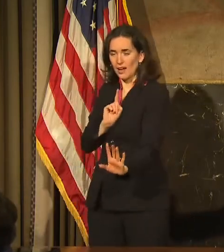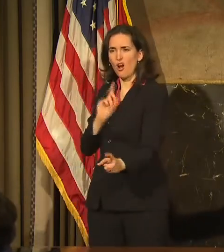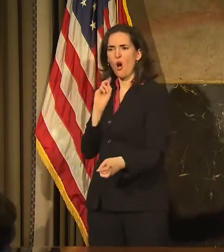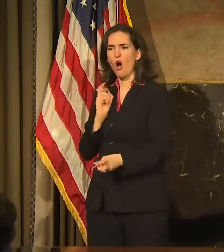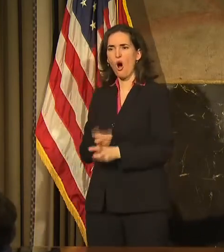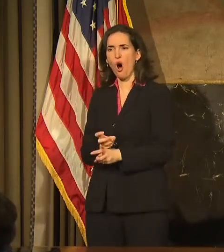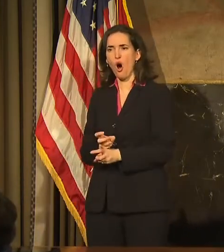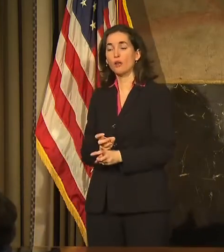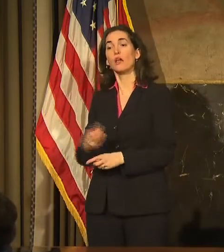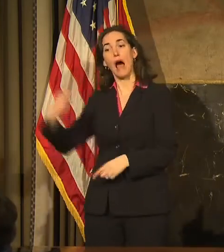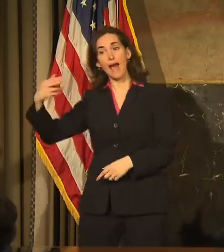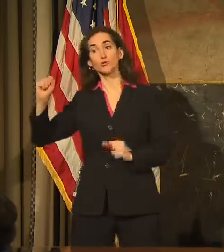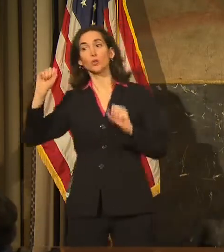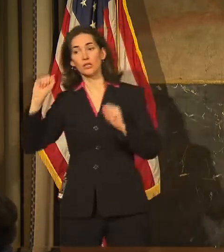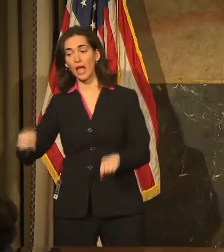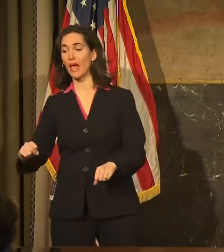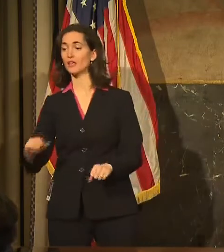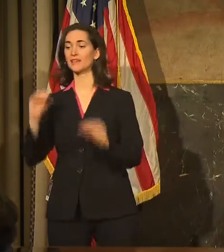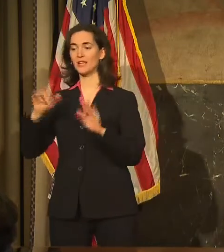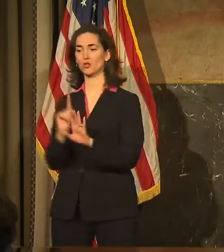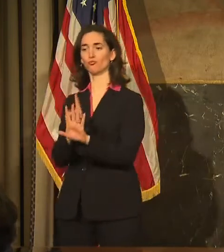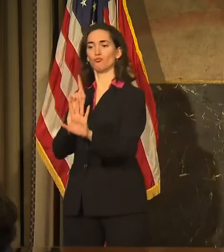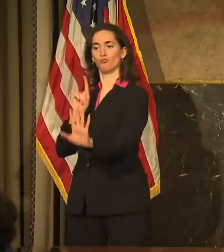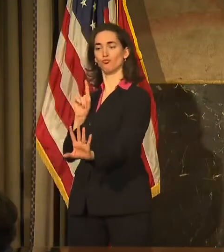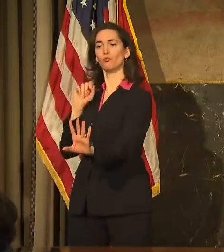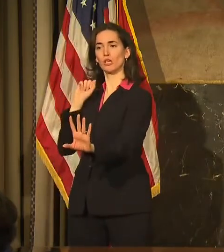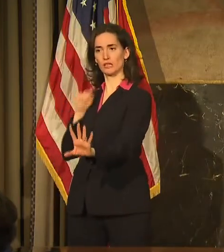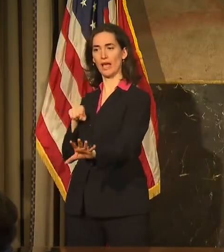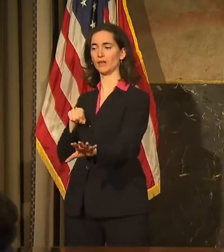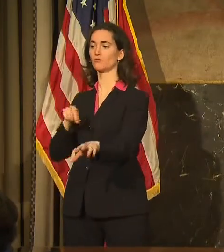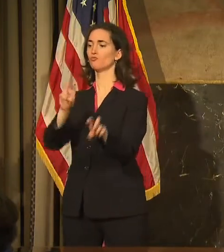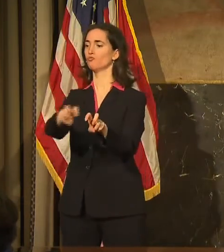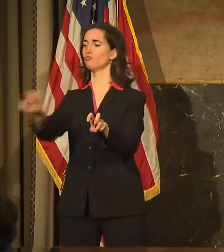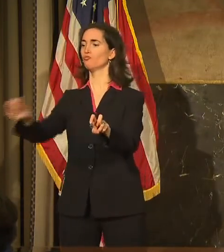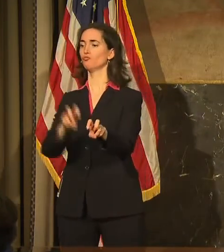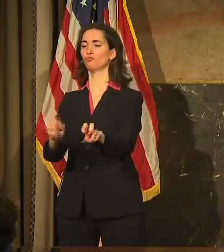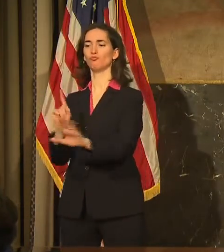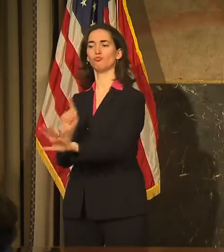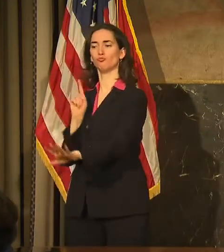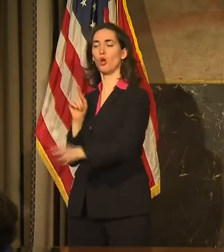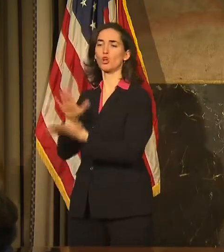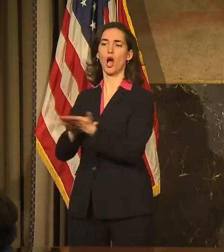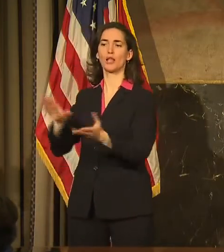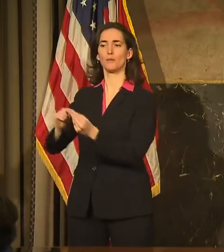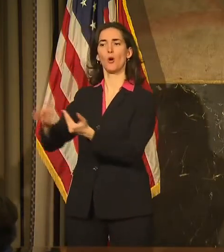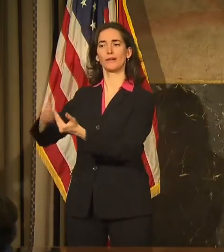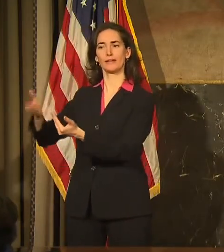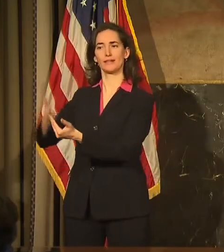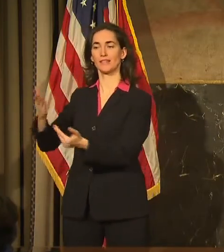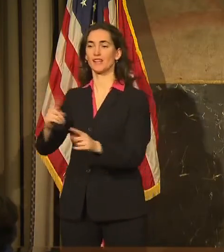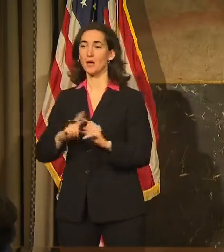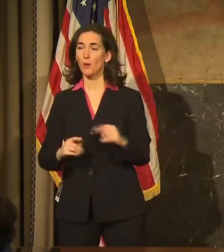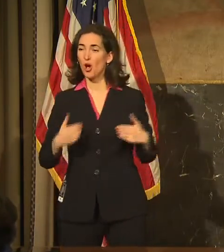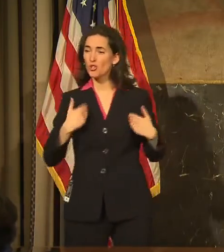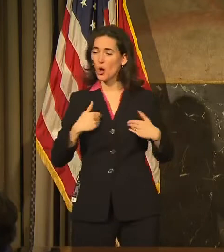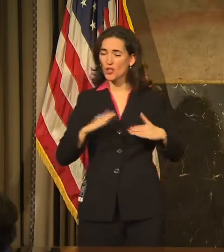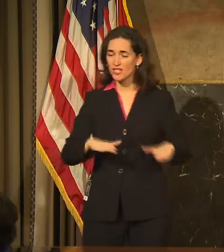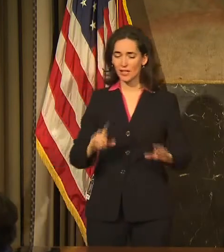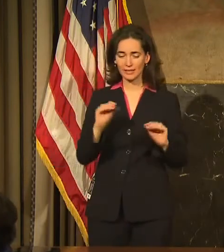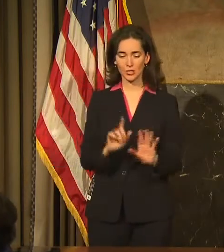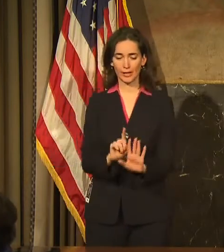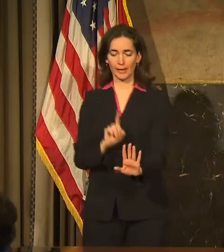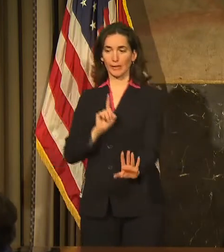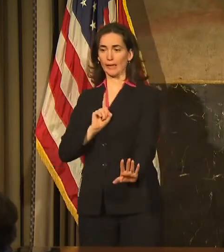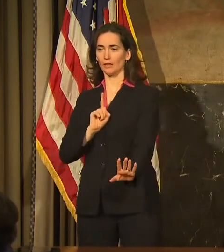may be possible in high school. We know it's much more feasible in college. So for all of those reasons,